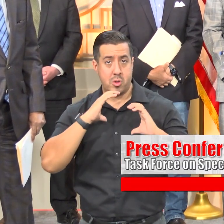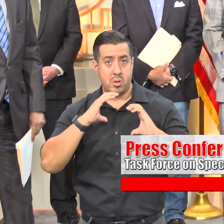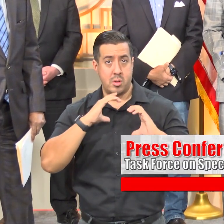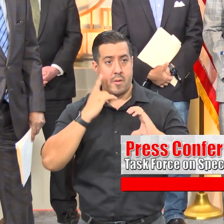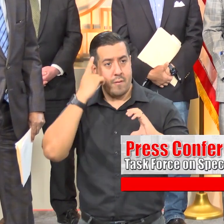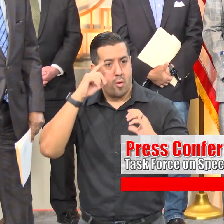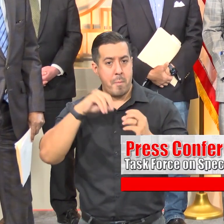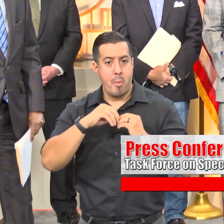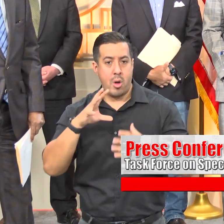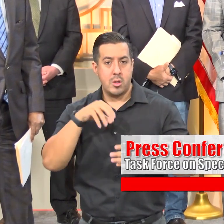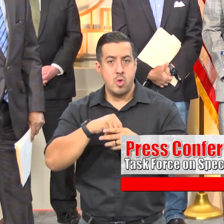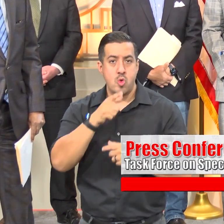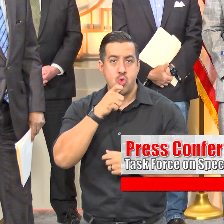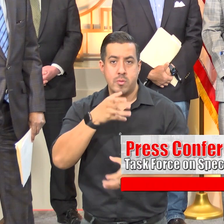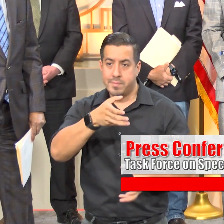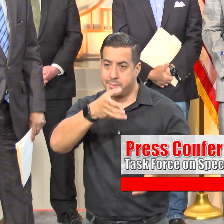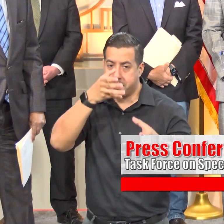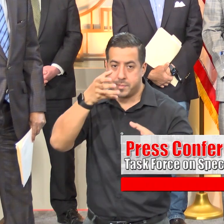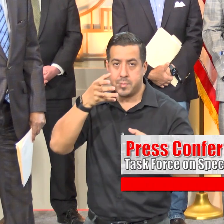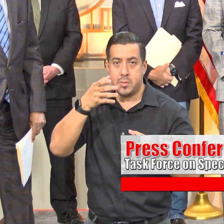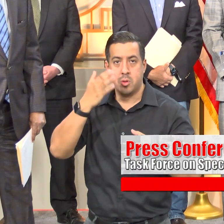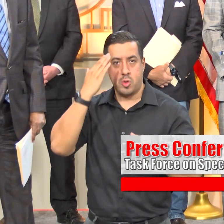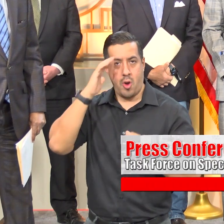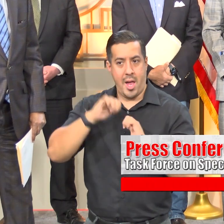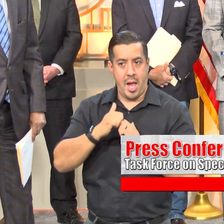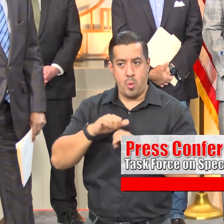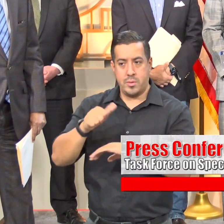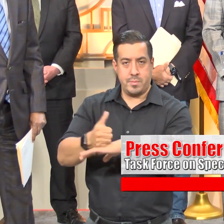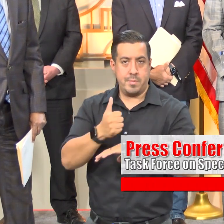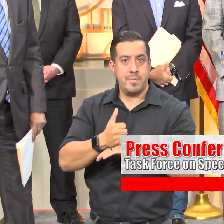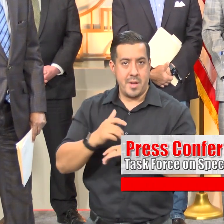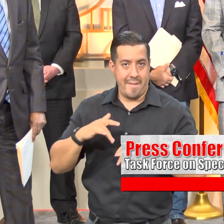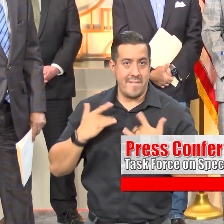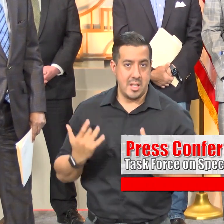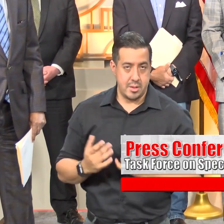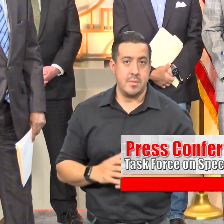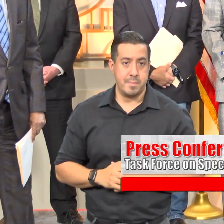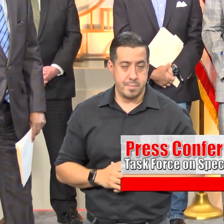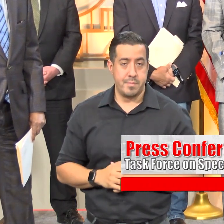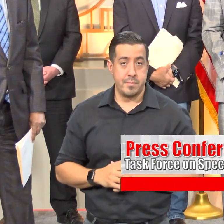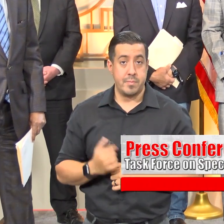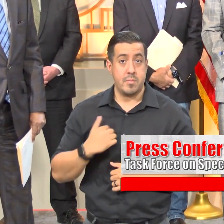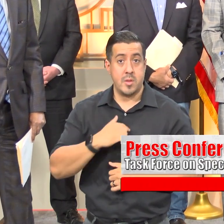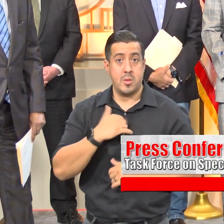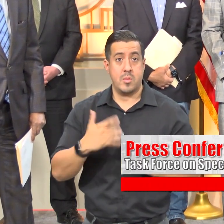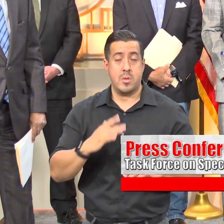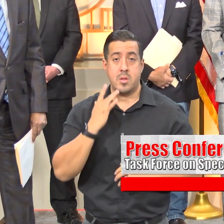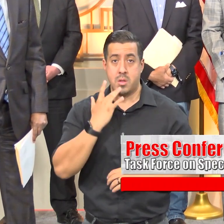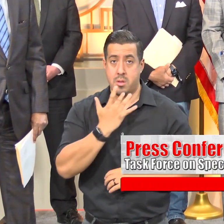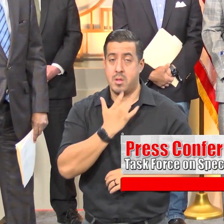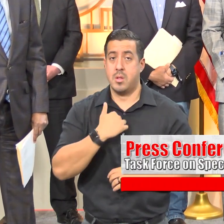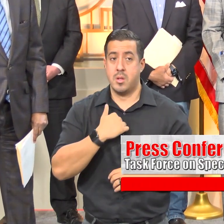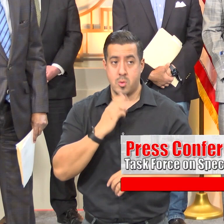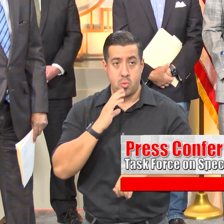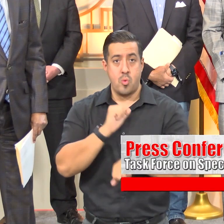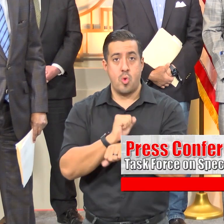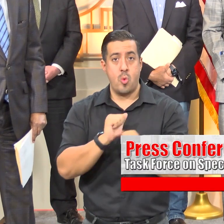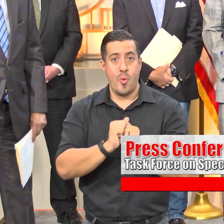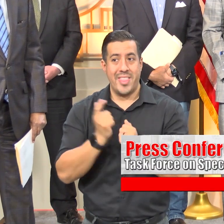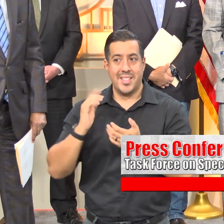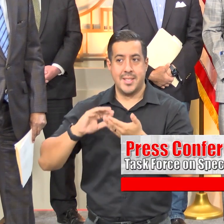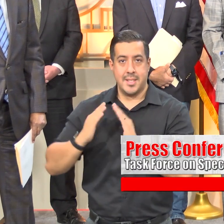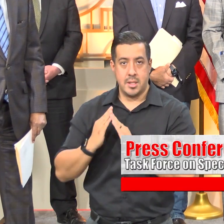and knowledgeable planning for events. I've been so fortunate to work with the